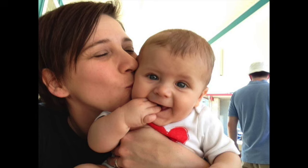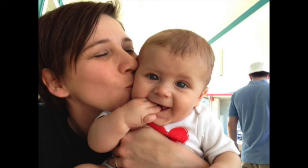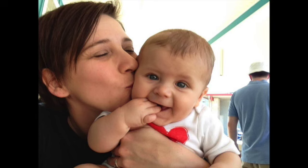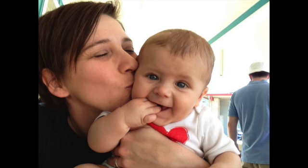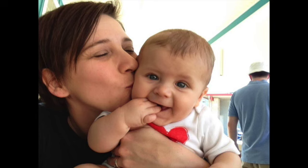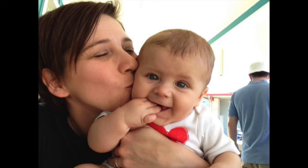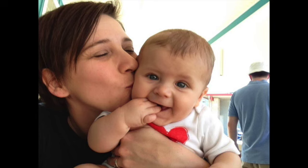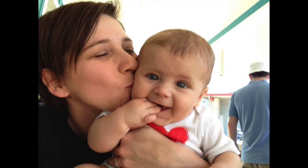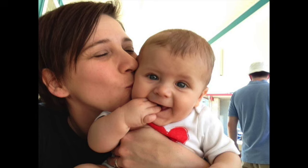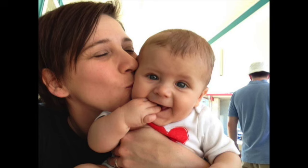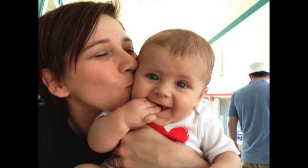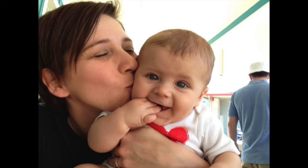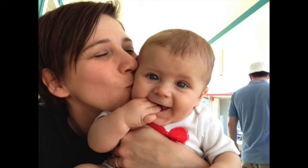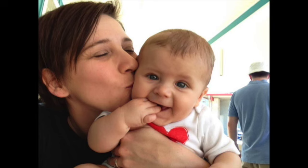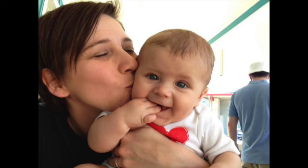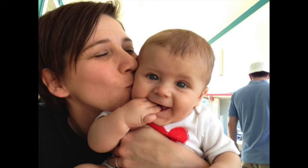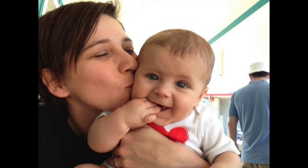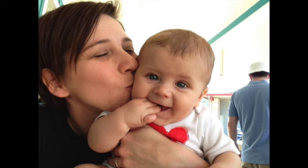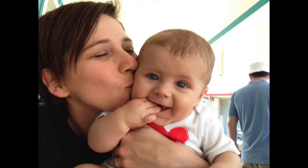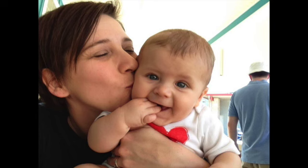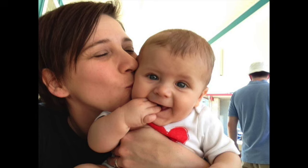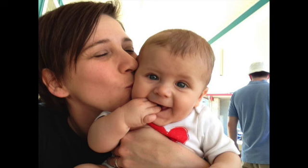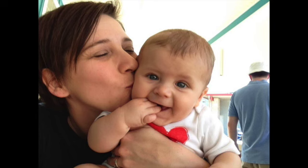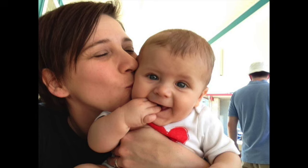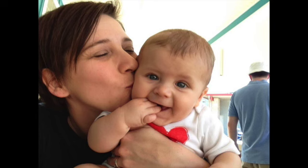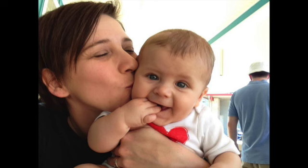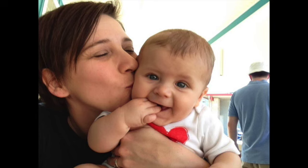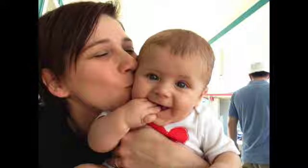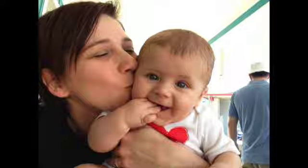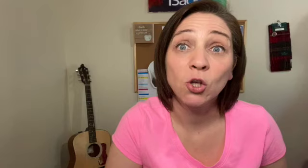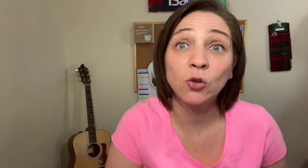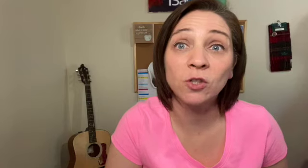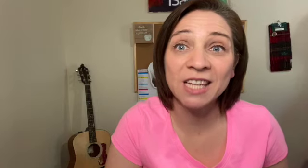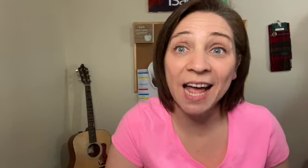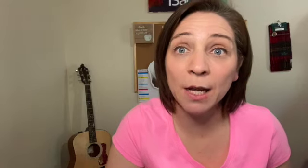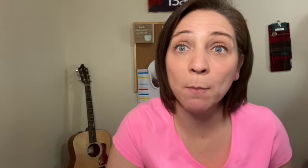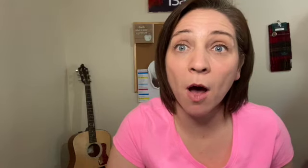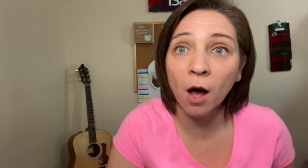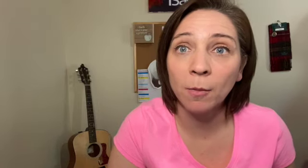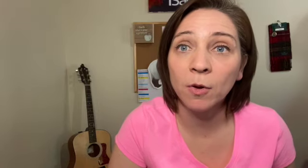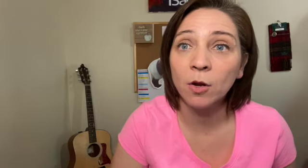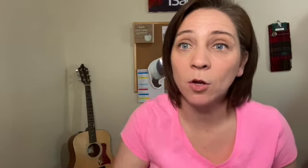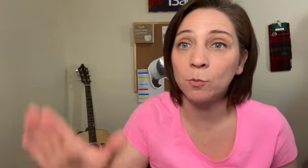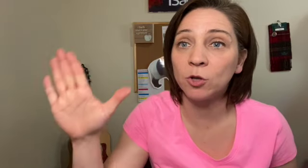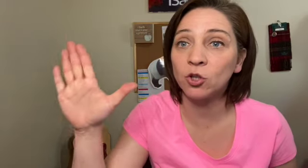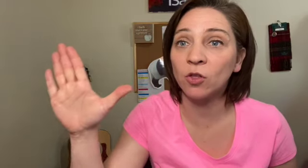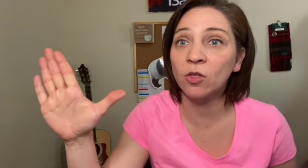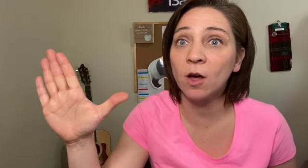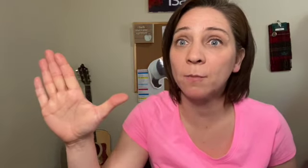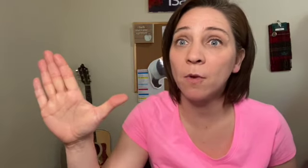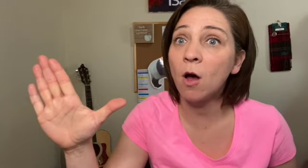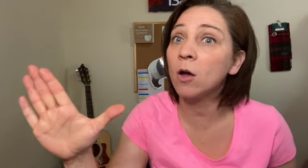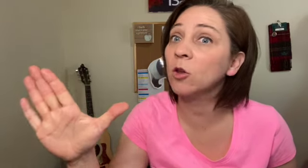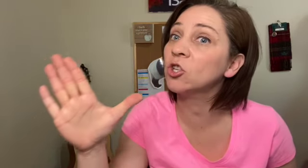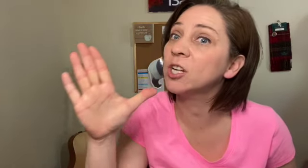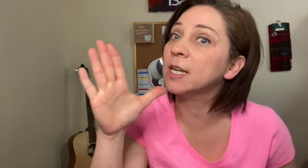I'm a mom. That's my baby. To sign mom, you put your thumb on your chin.